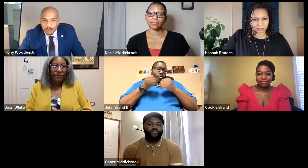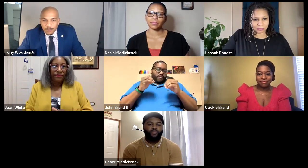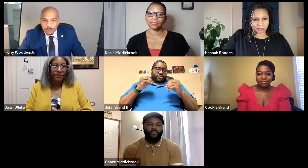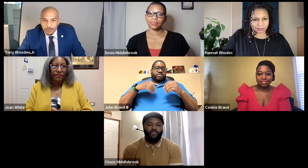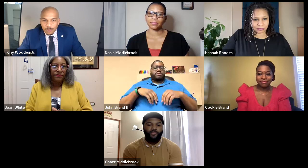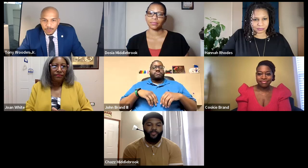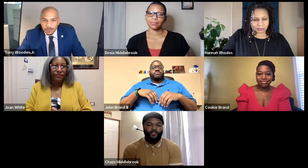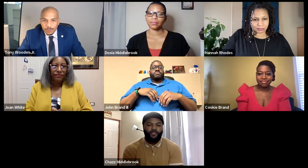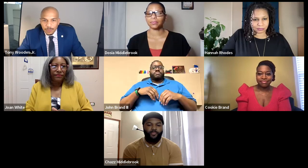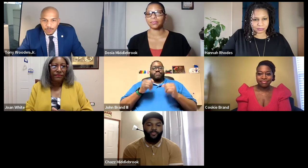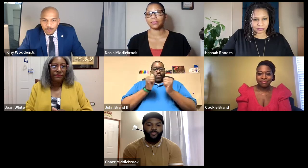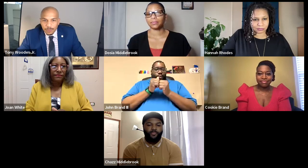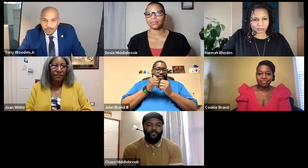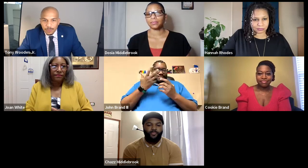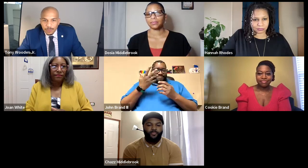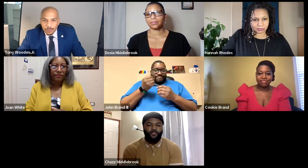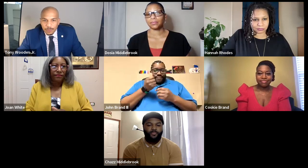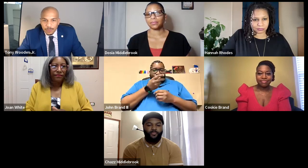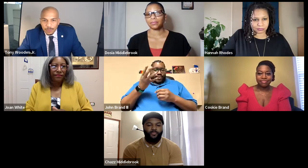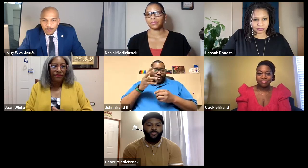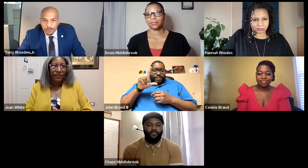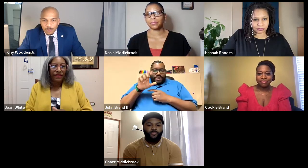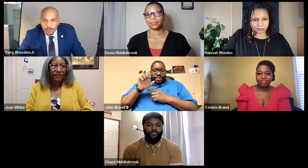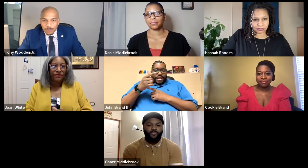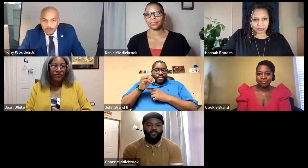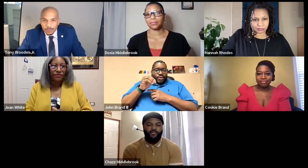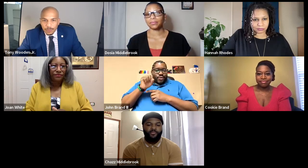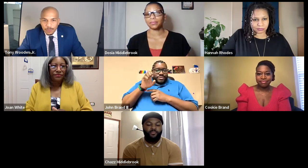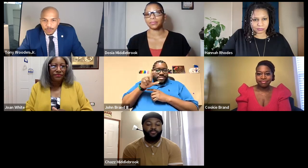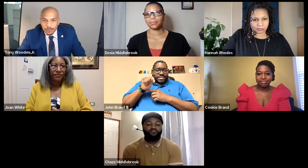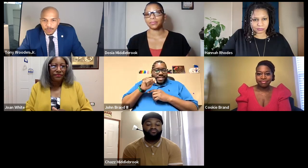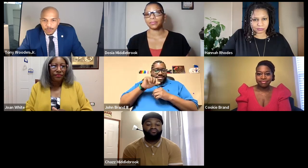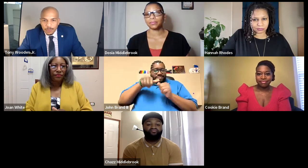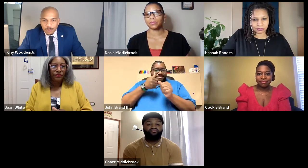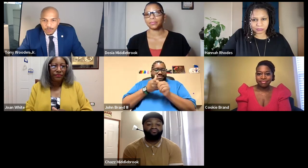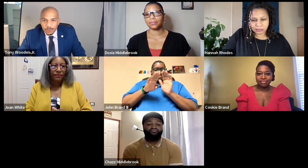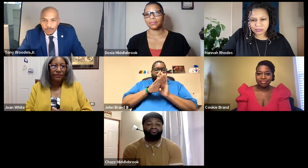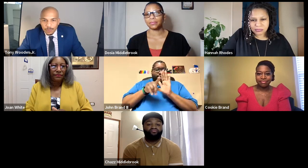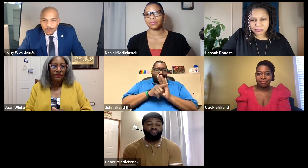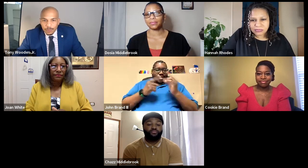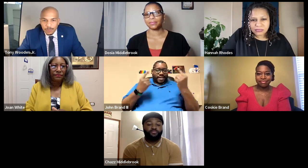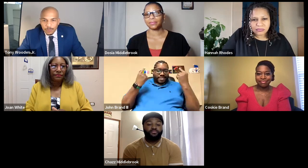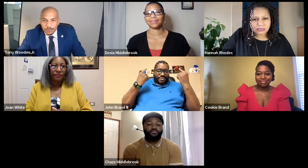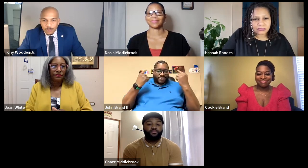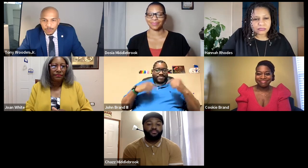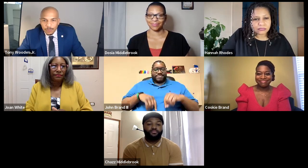I have a pair of black glasses sitting in an office with a few Lego sets behind me in the